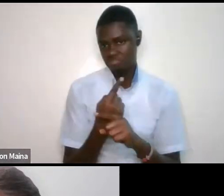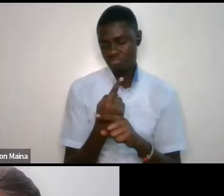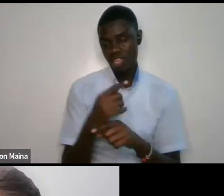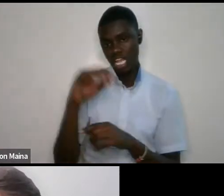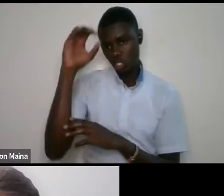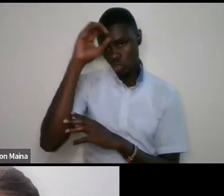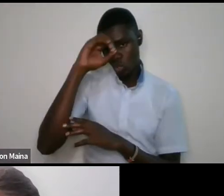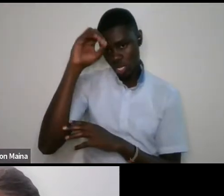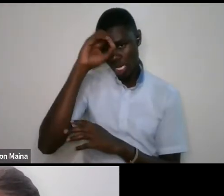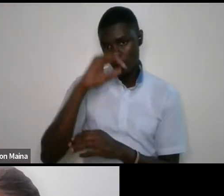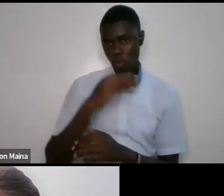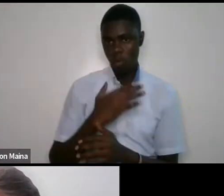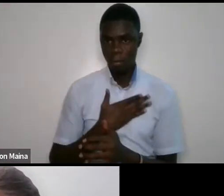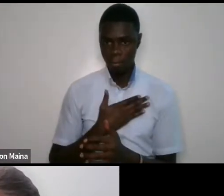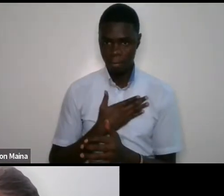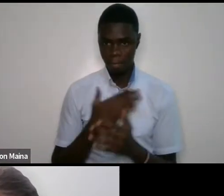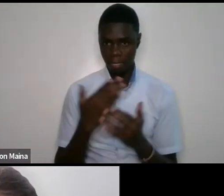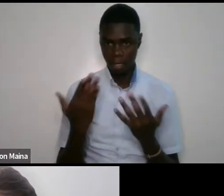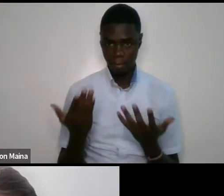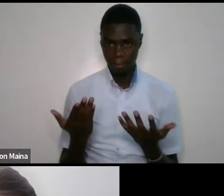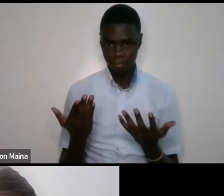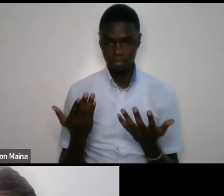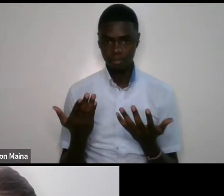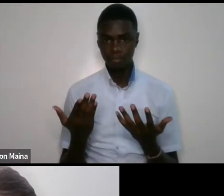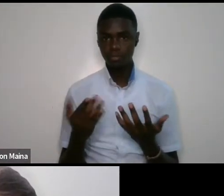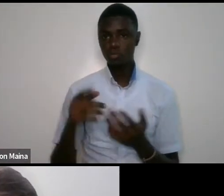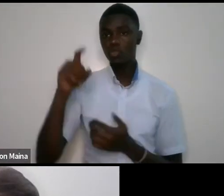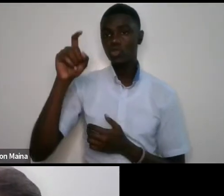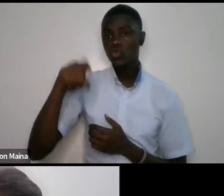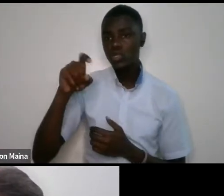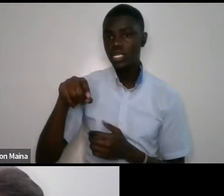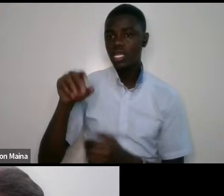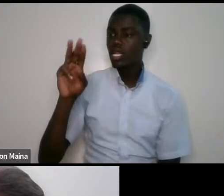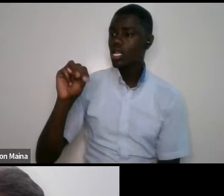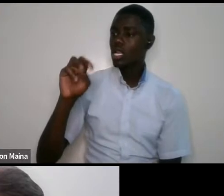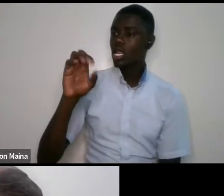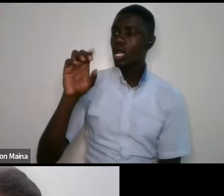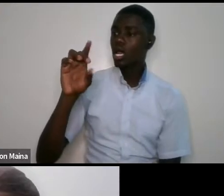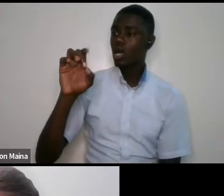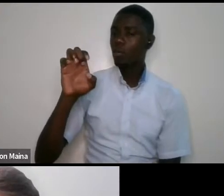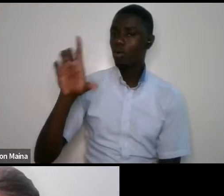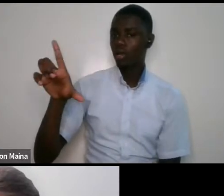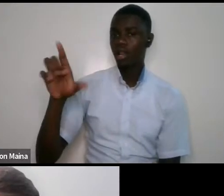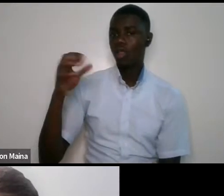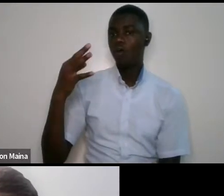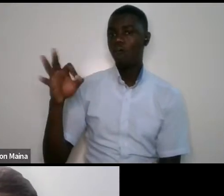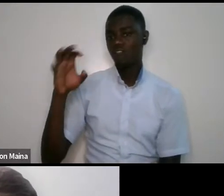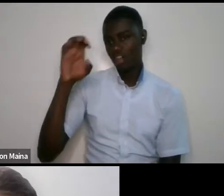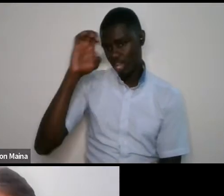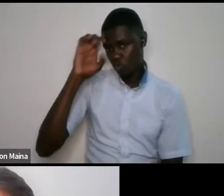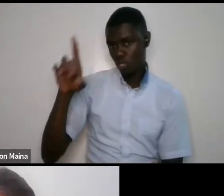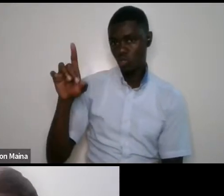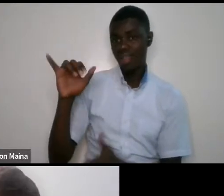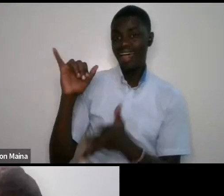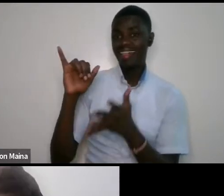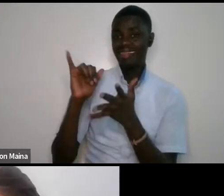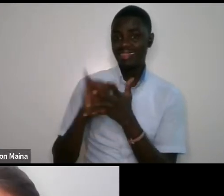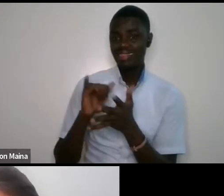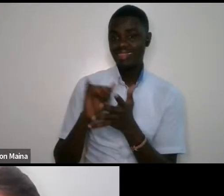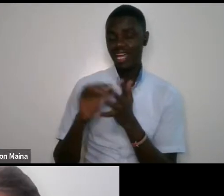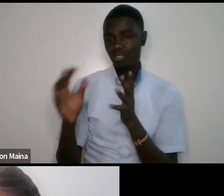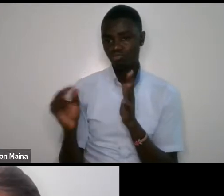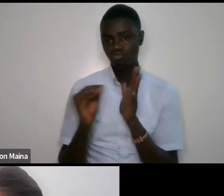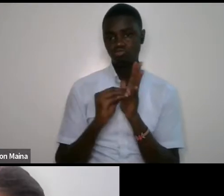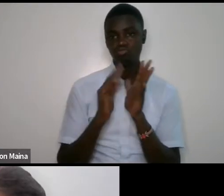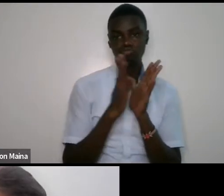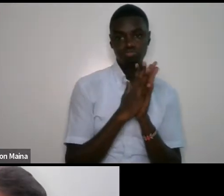you need a model of education that embeds social justice principles. And so when